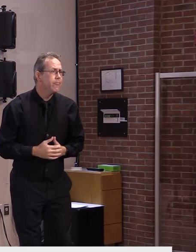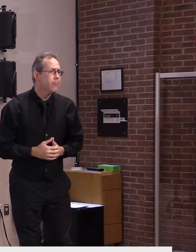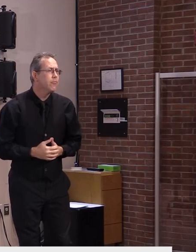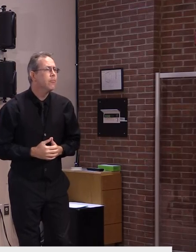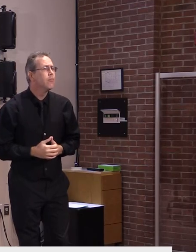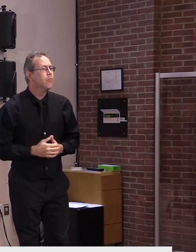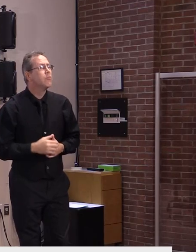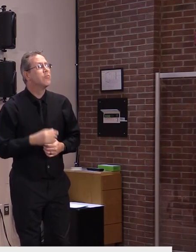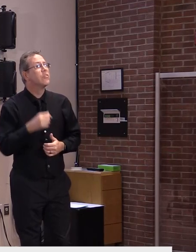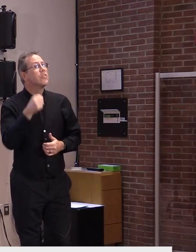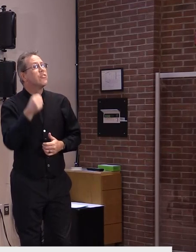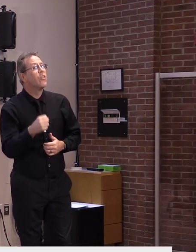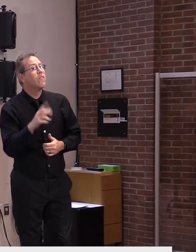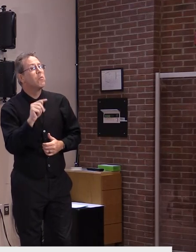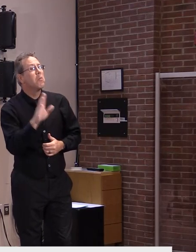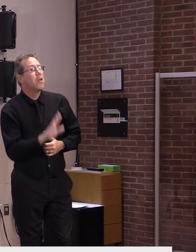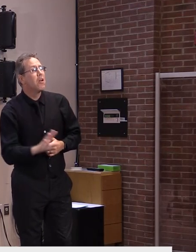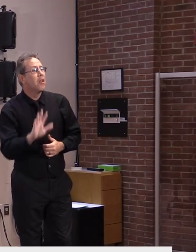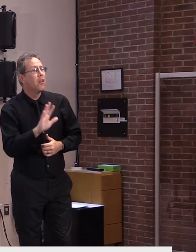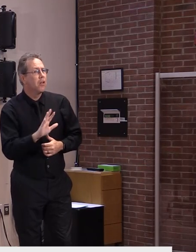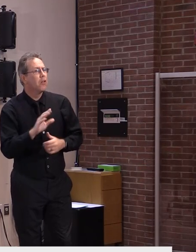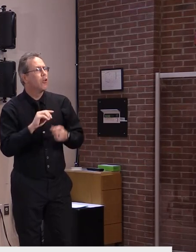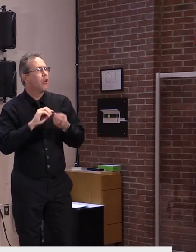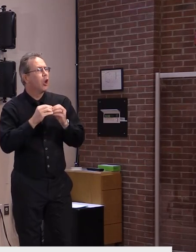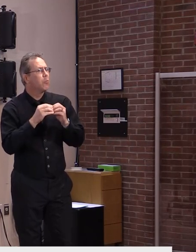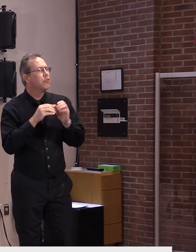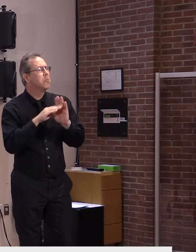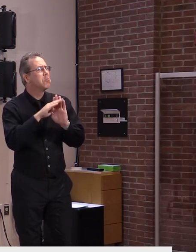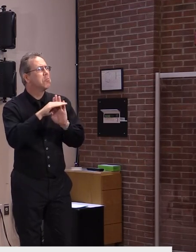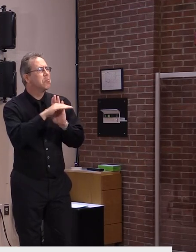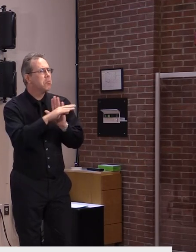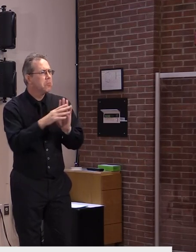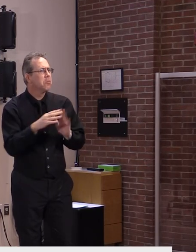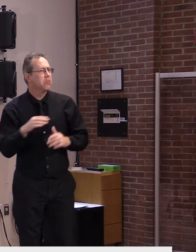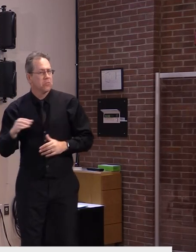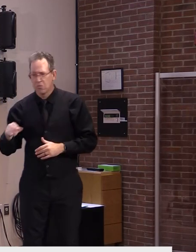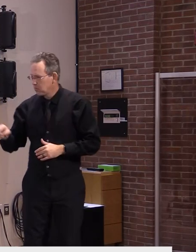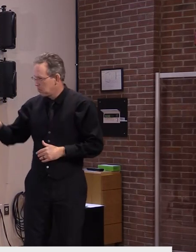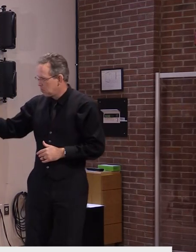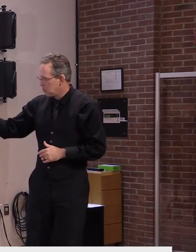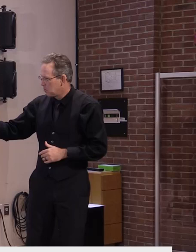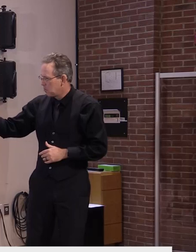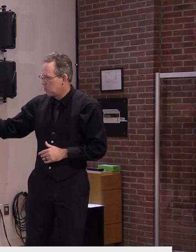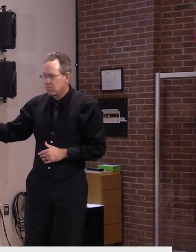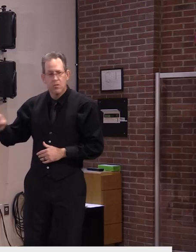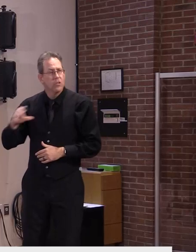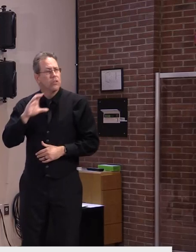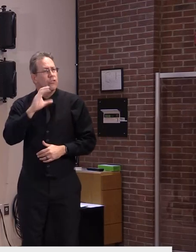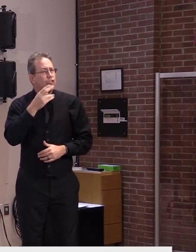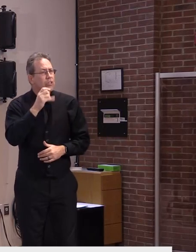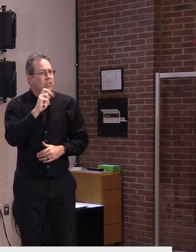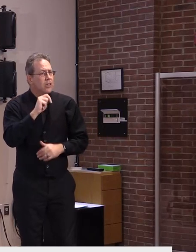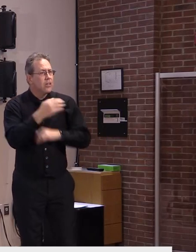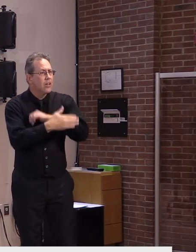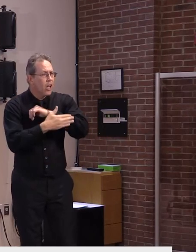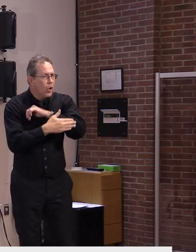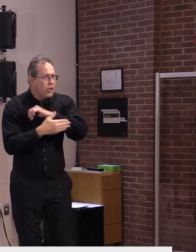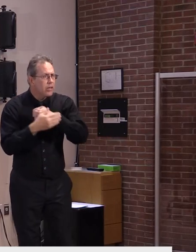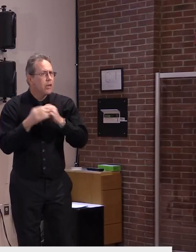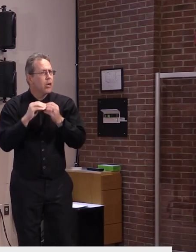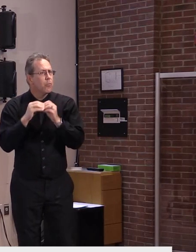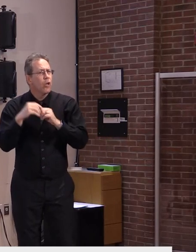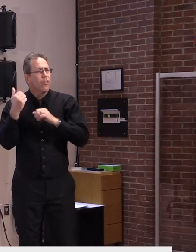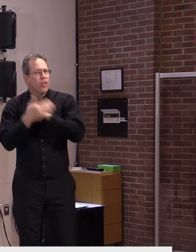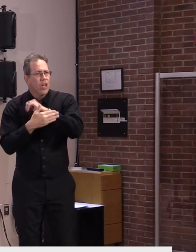Vermont, rather, holding pretty steady, while the Chittenden County area and Central Vermont coming up just a little bit as well.